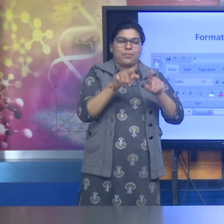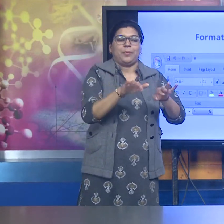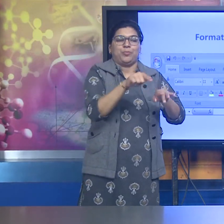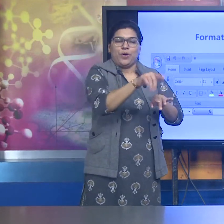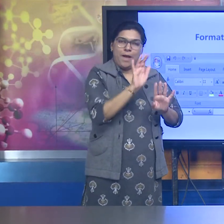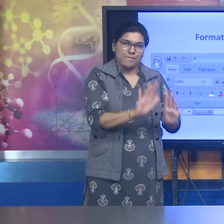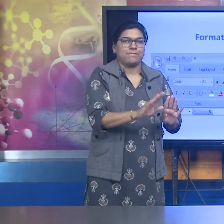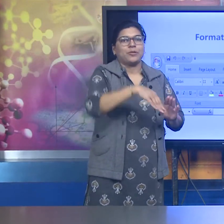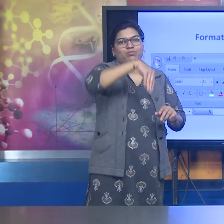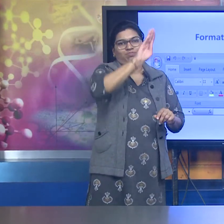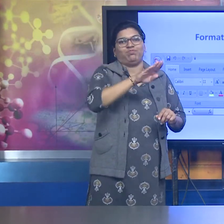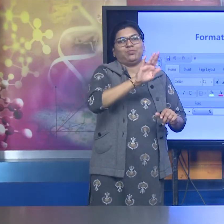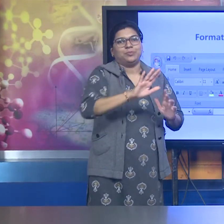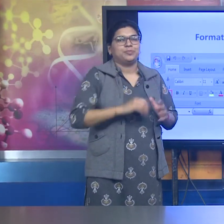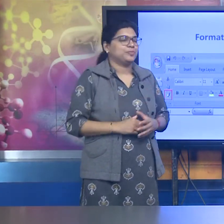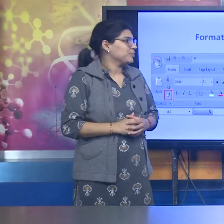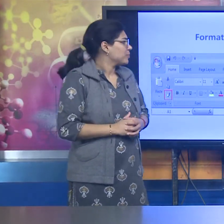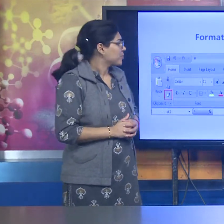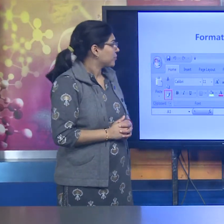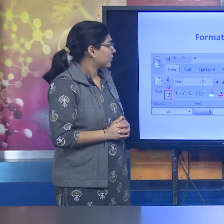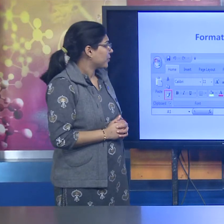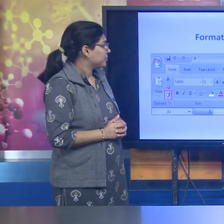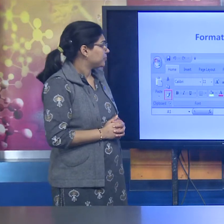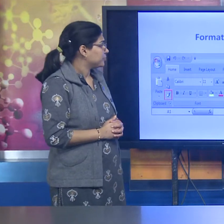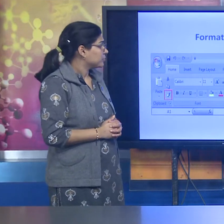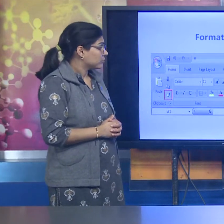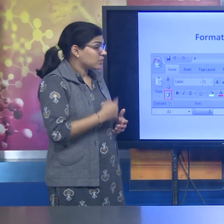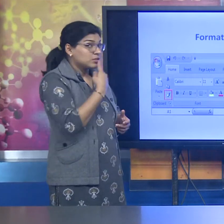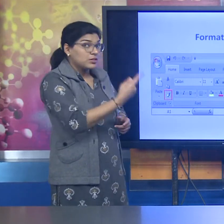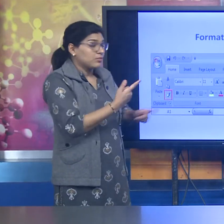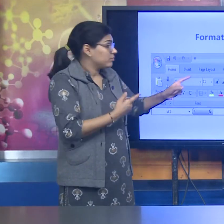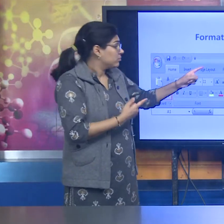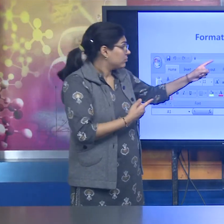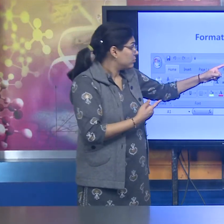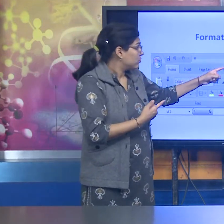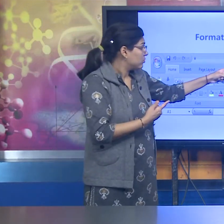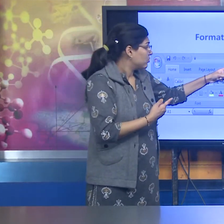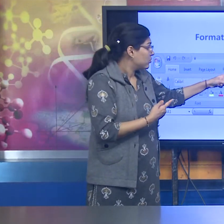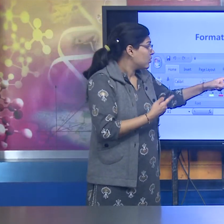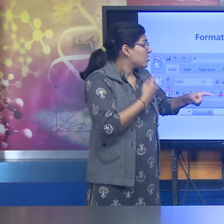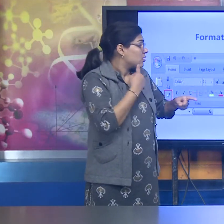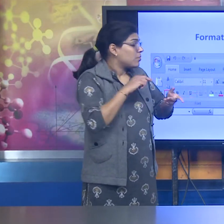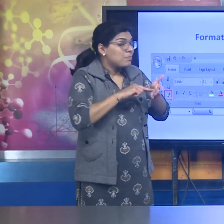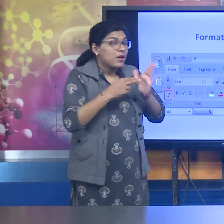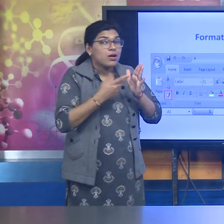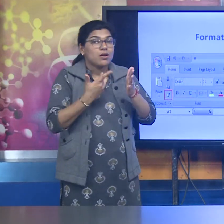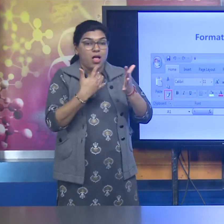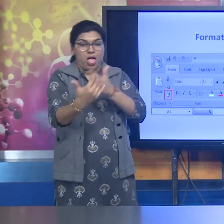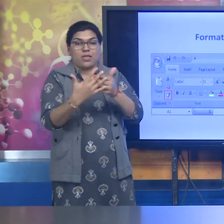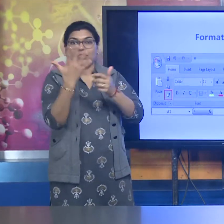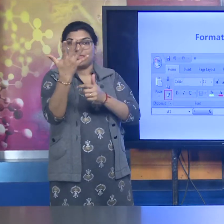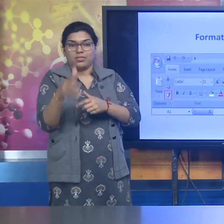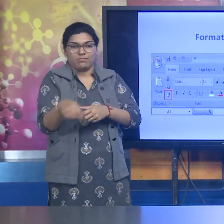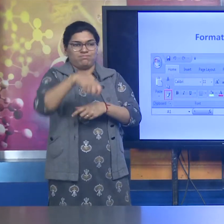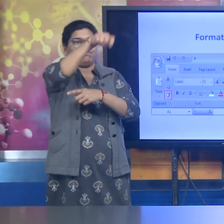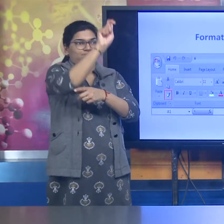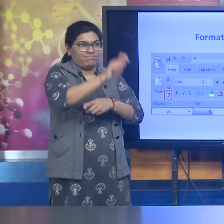formatting text, a handy feature on the standard toolbar for formatting text in the format